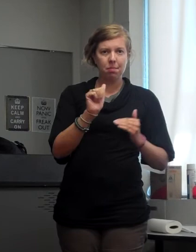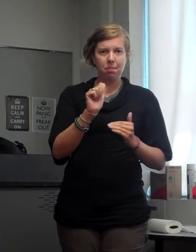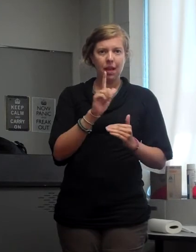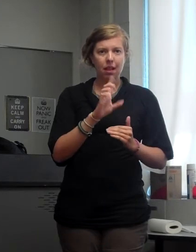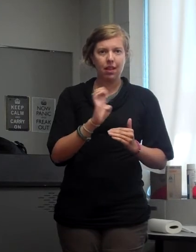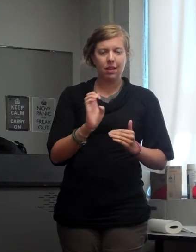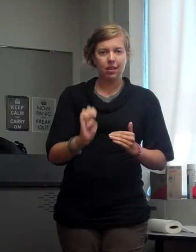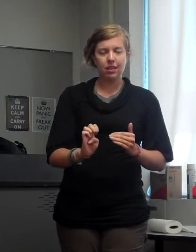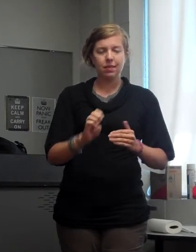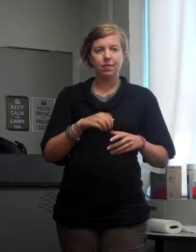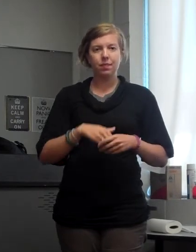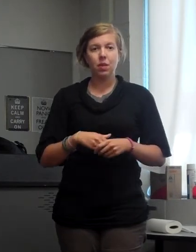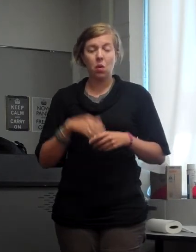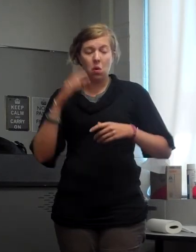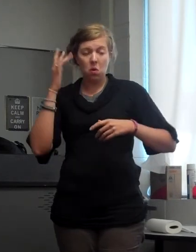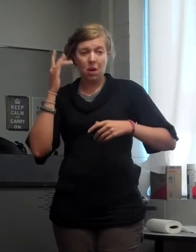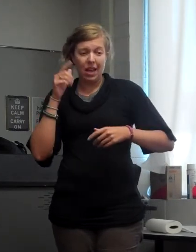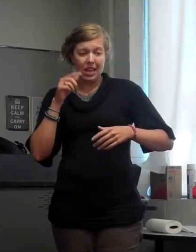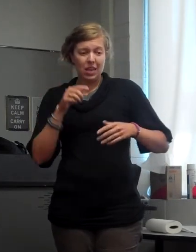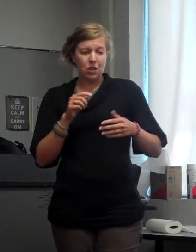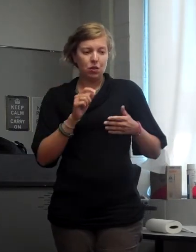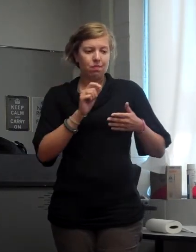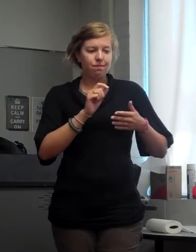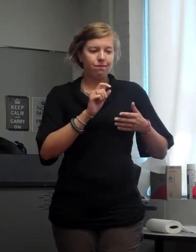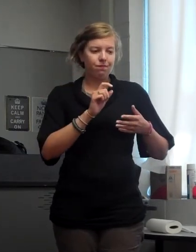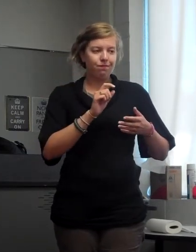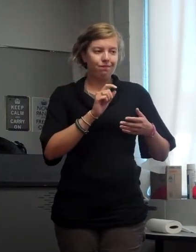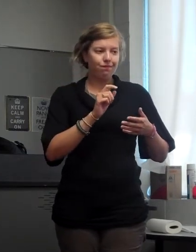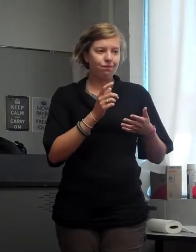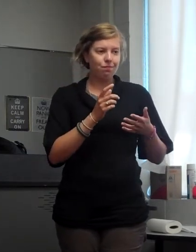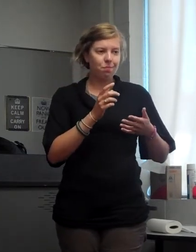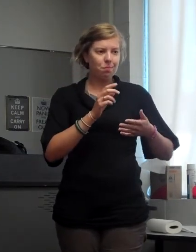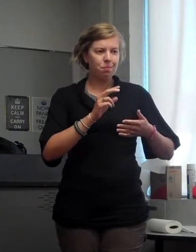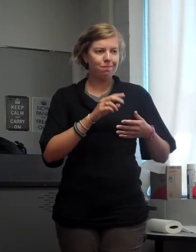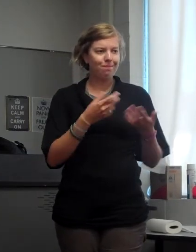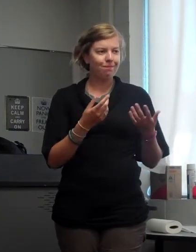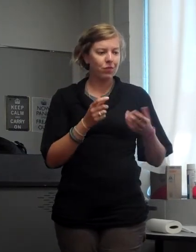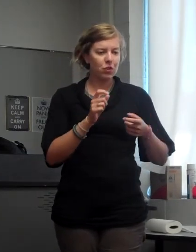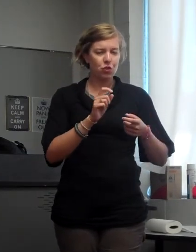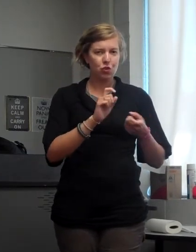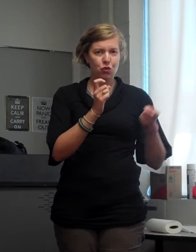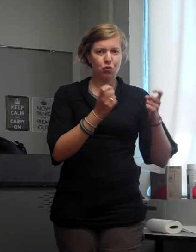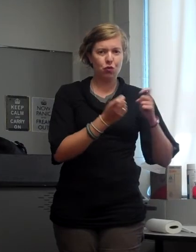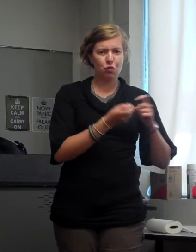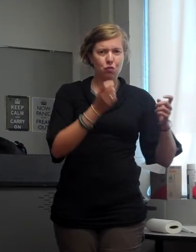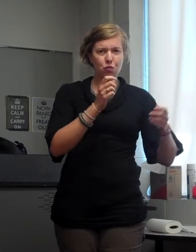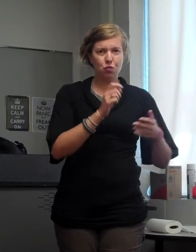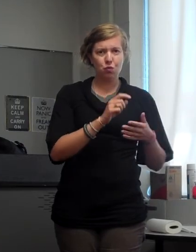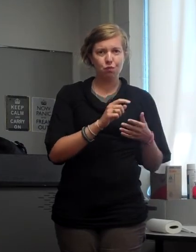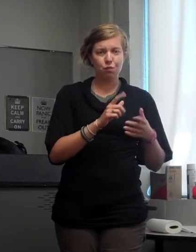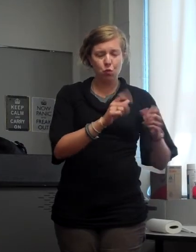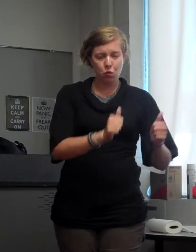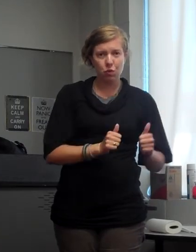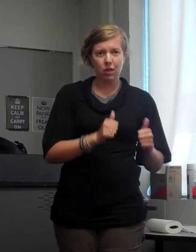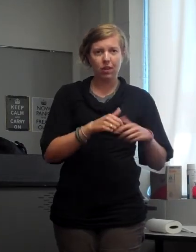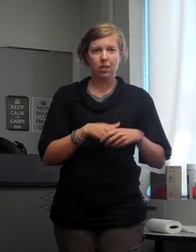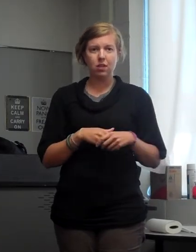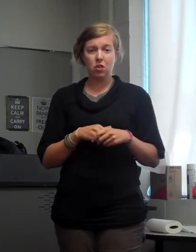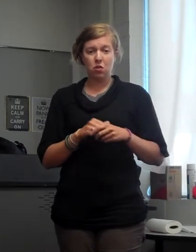get and you can mark them off quick. And it's called snowball. So you take everything you got extra and you put it towards the first one. I mean,